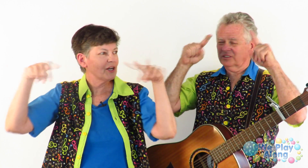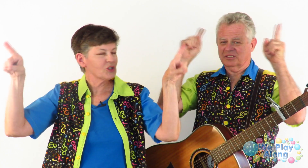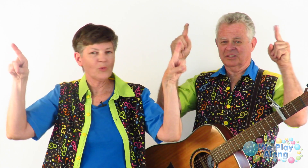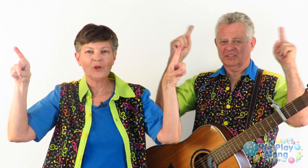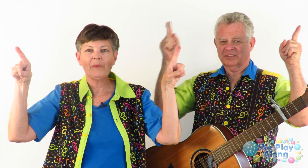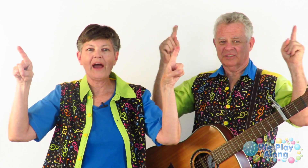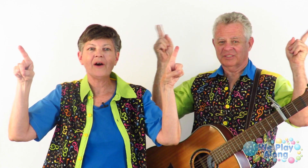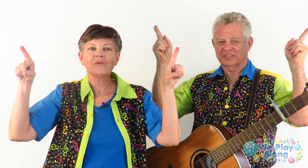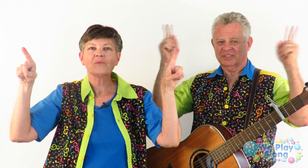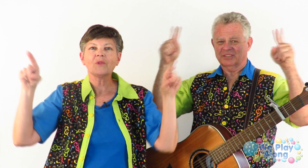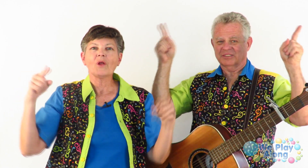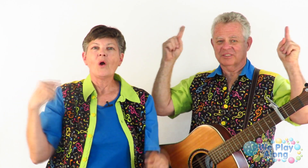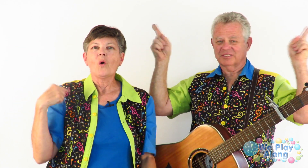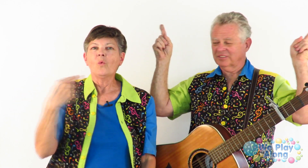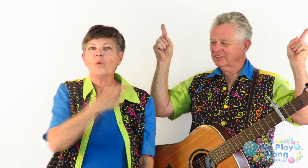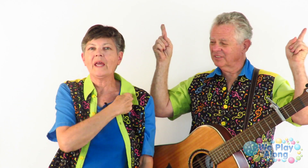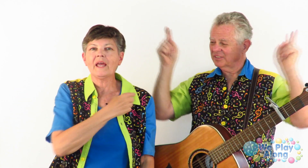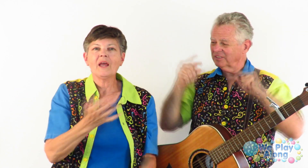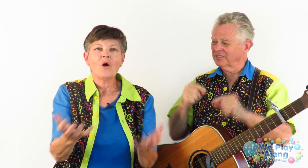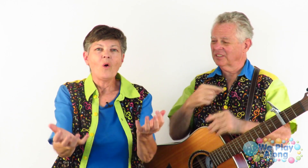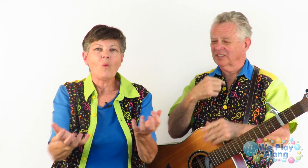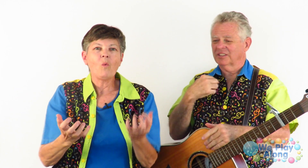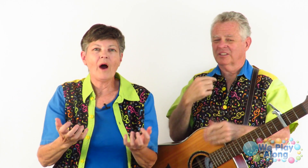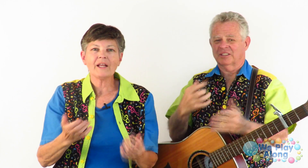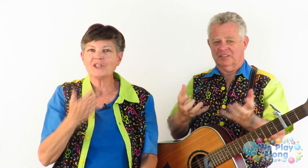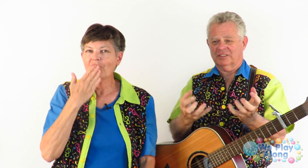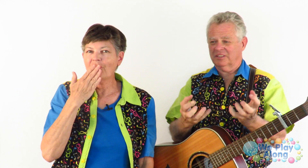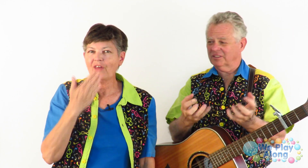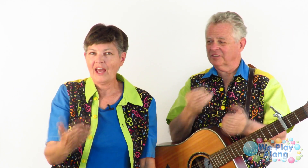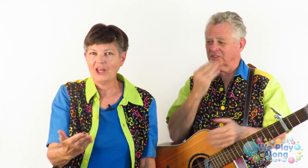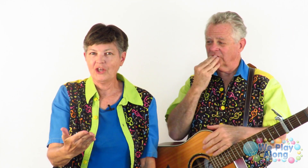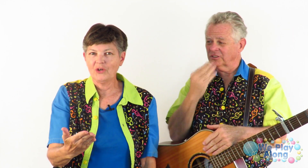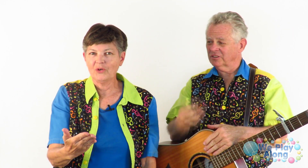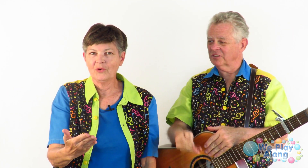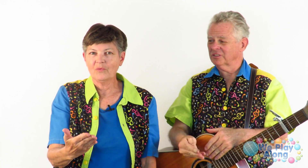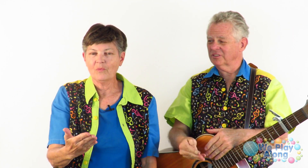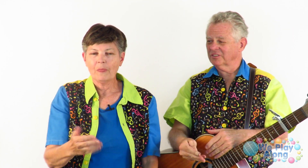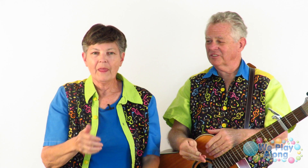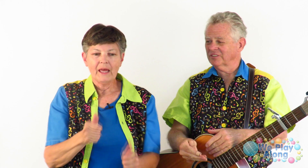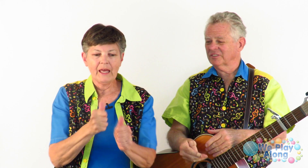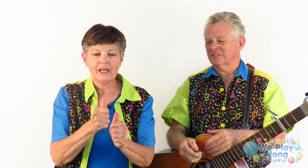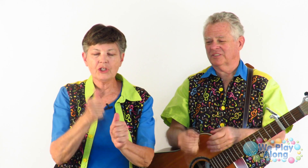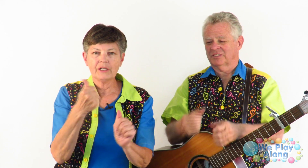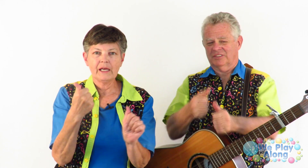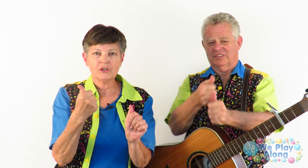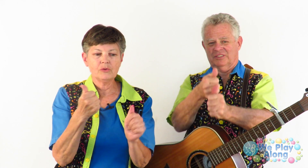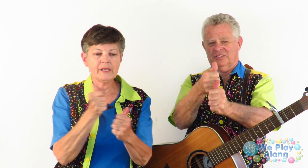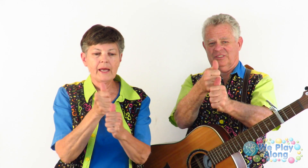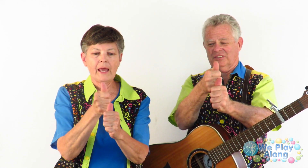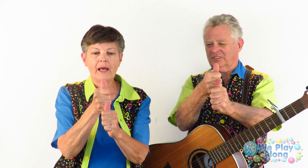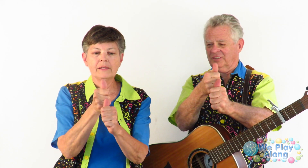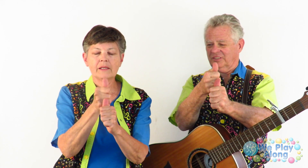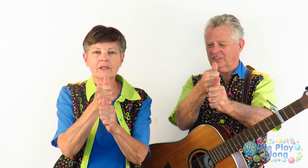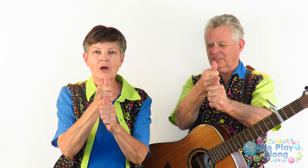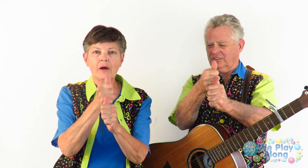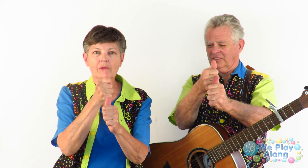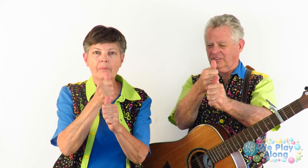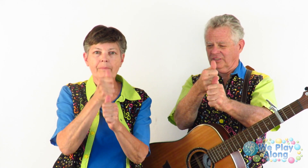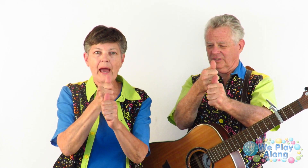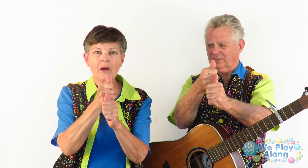kind of swirl them out. We want to thank you. Each, you're going to take 2 10 hands, and the back